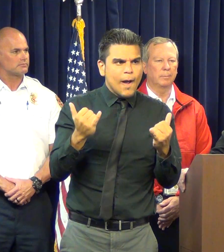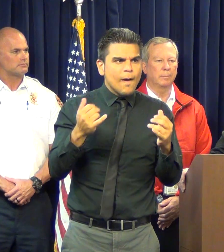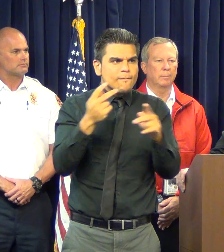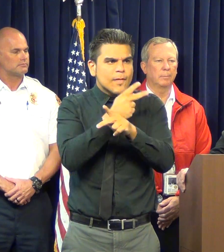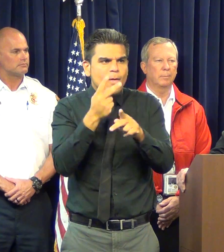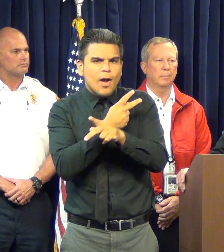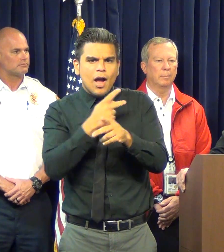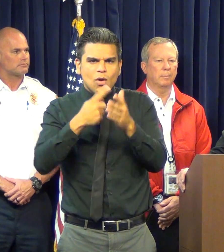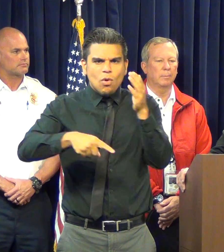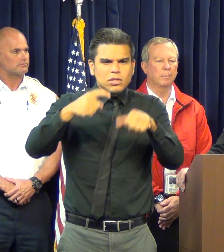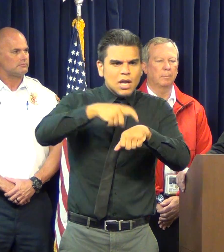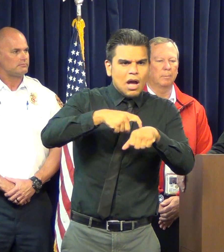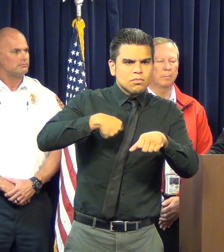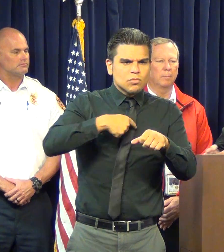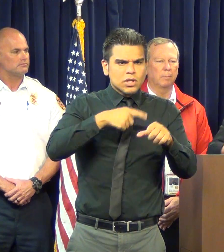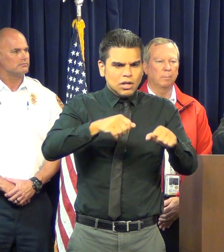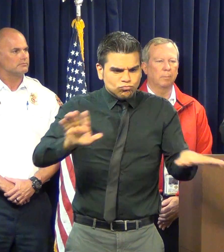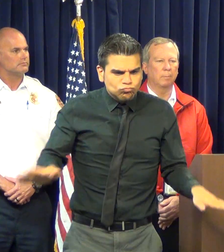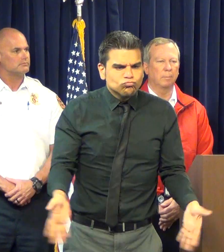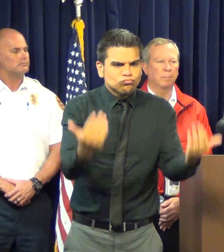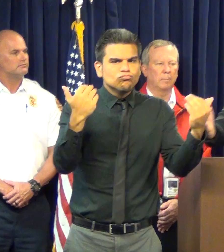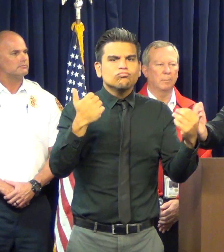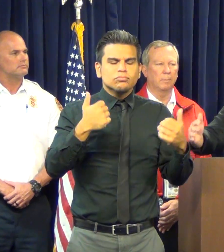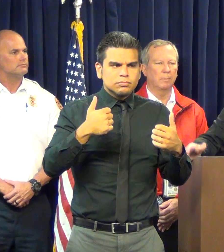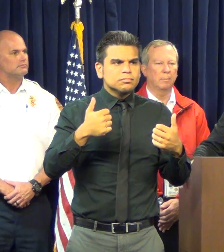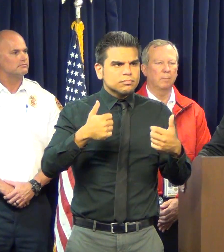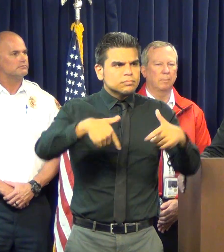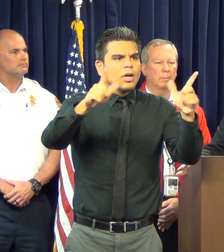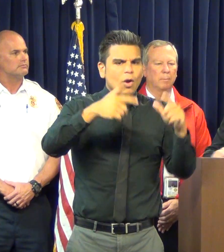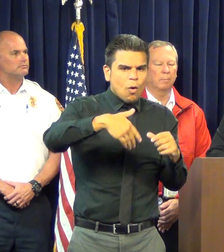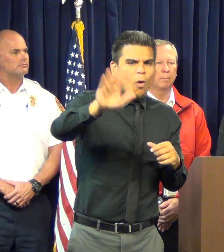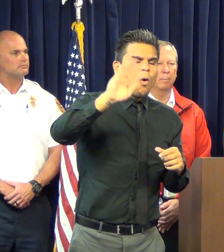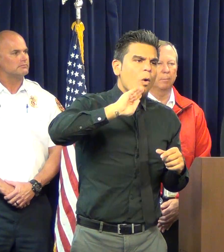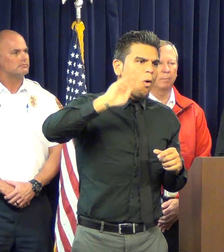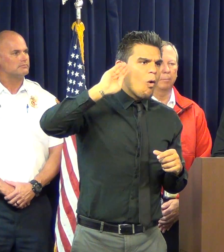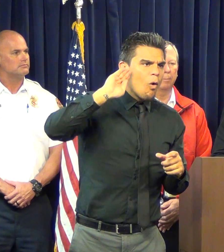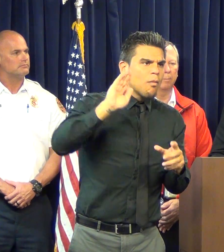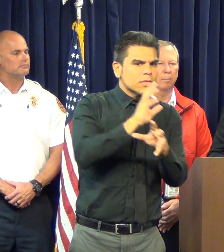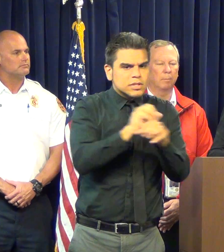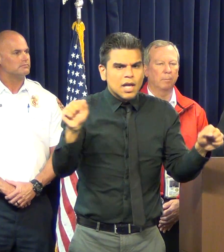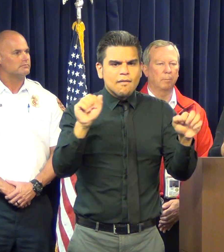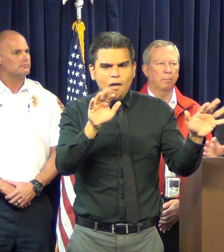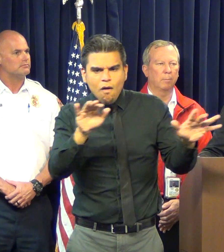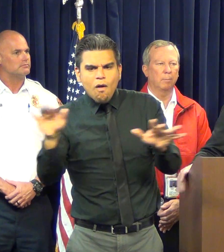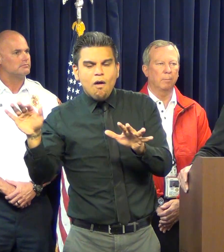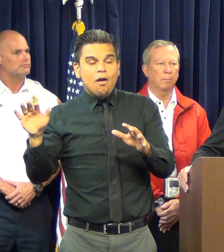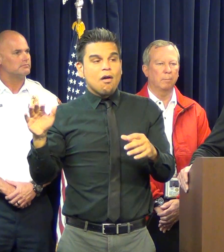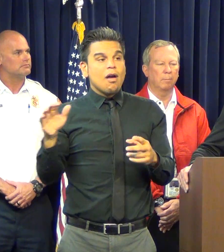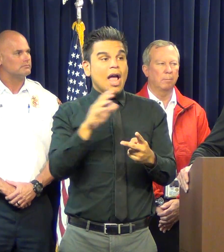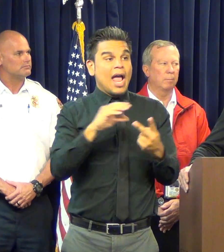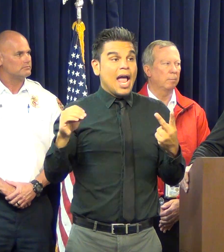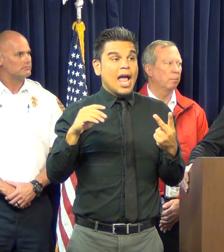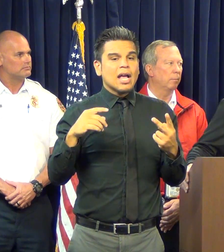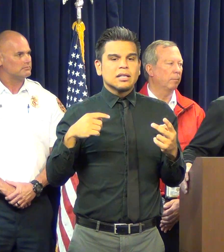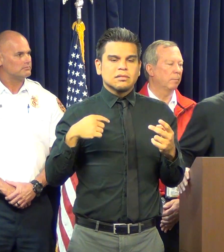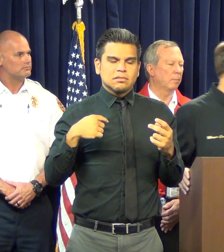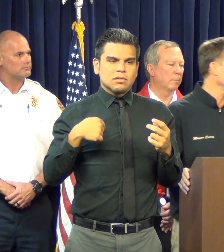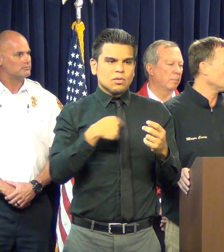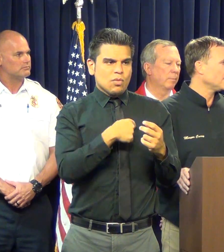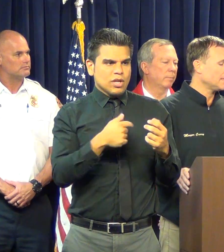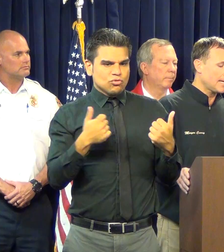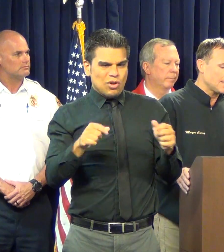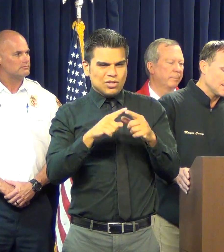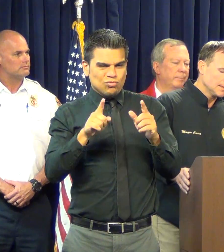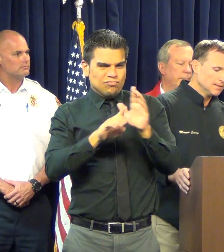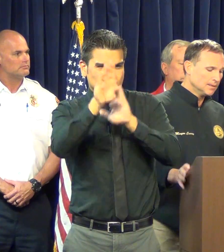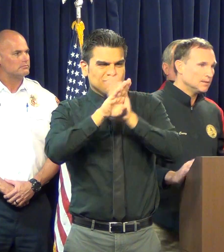to make sure to notify folks when it's safe to reenter, and then a reentry strategy point. Sheriff, did you want to talk specifically a little